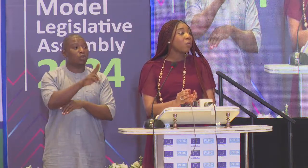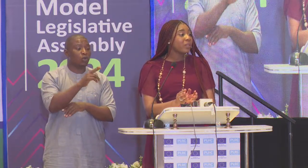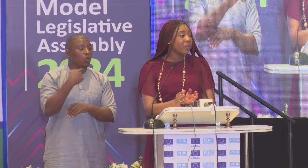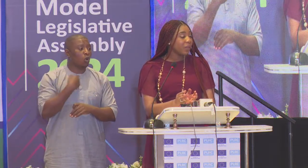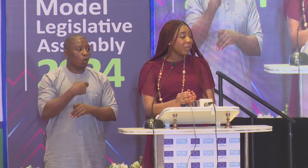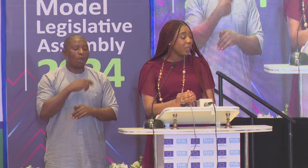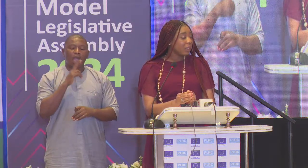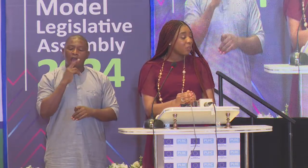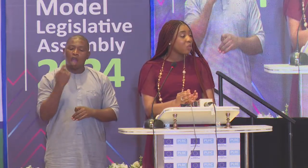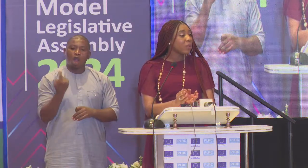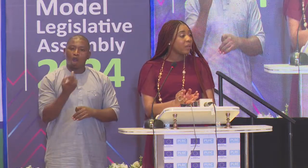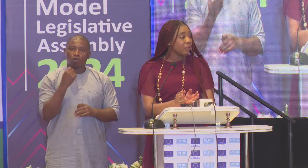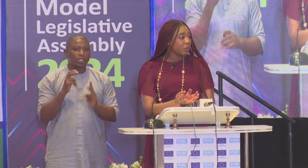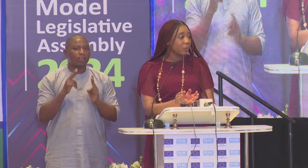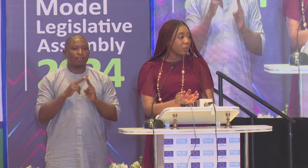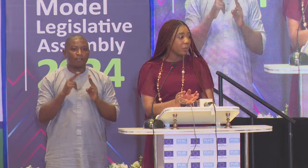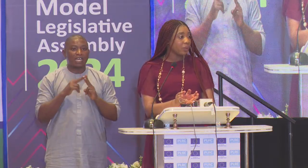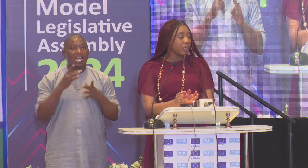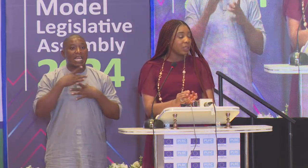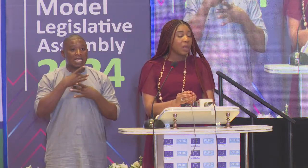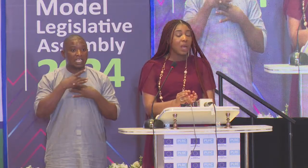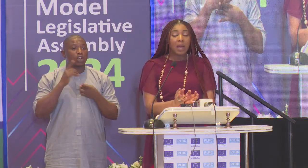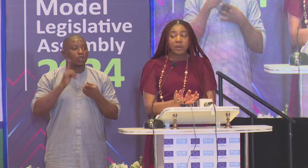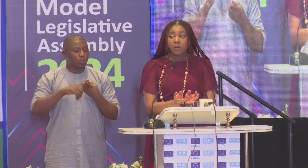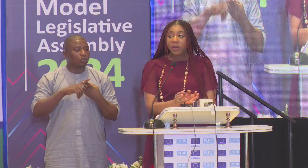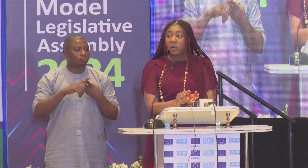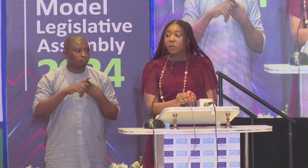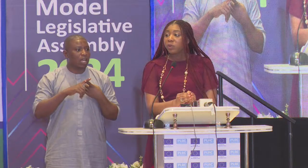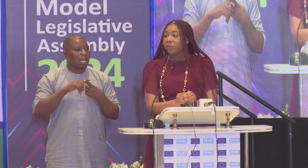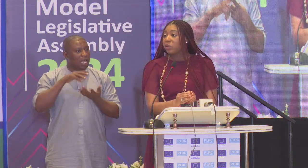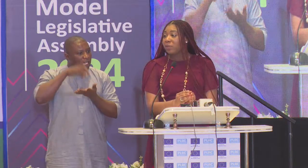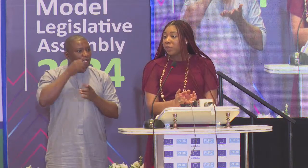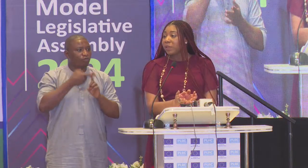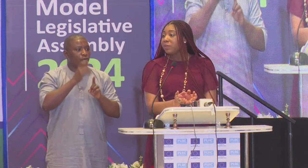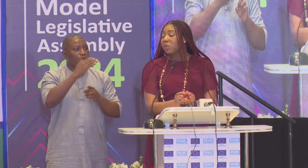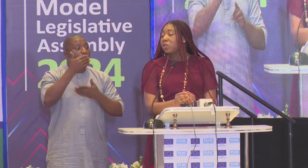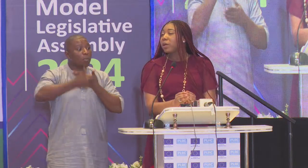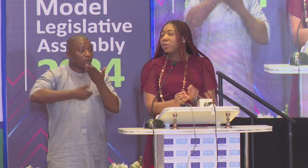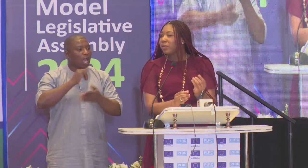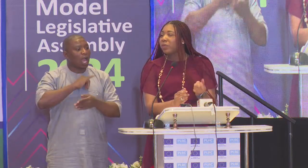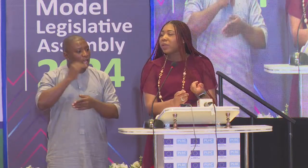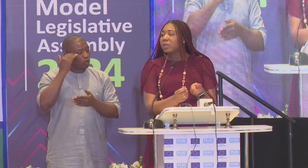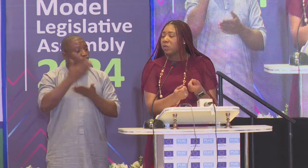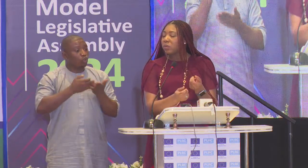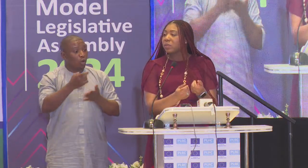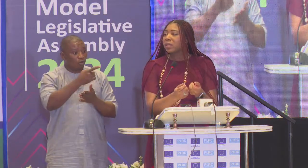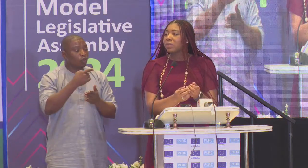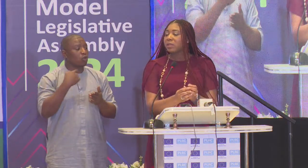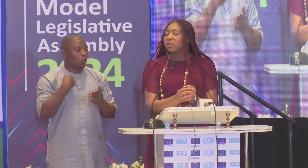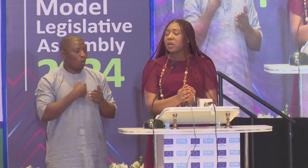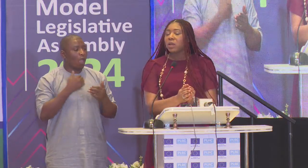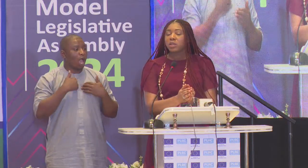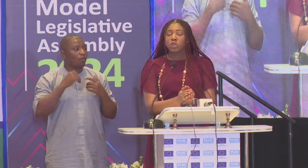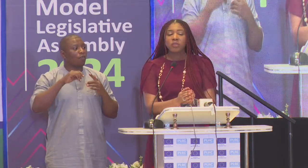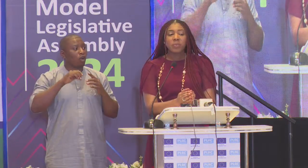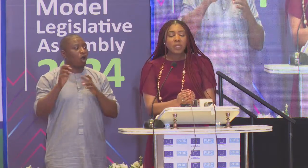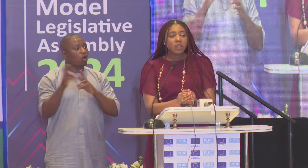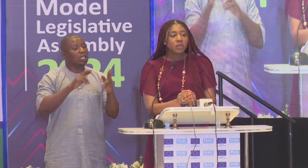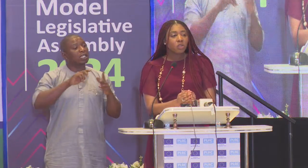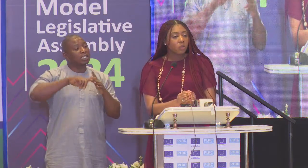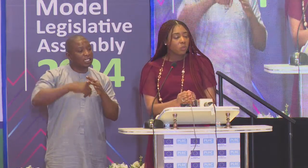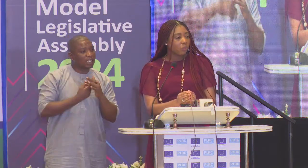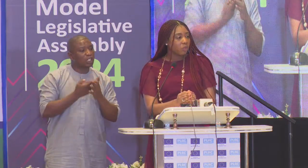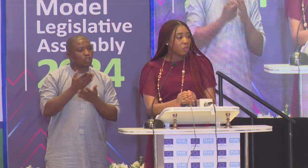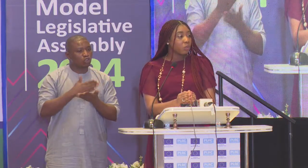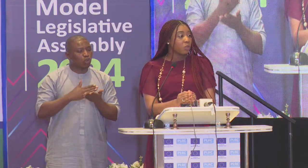always very keen to learn of your progress. I know a couple of you have already reached out. We've already, started sort of maintaining